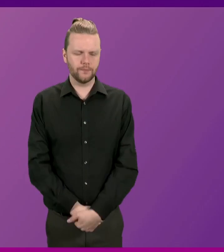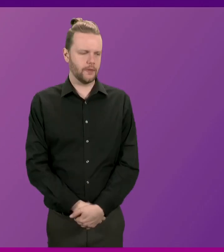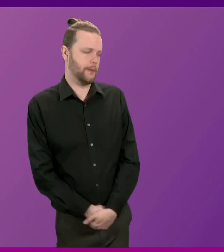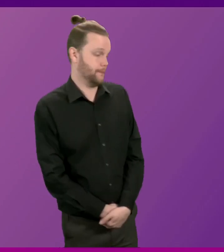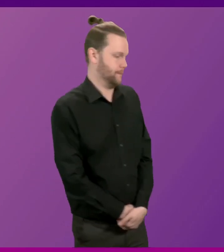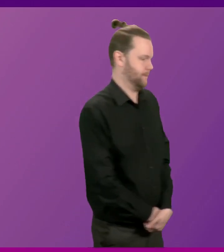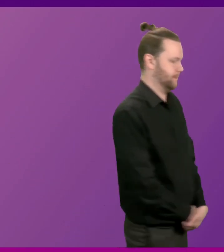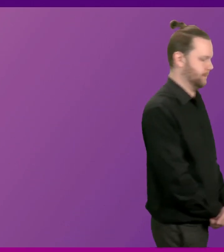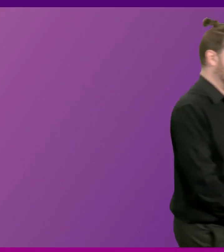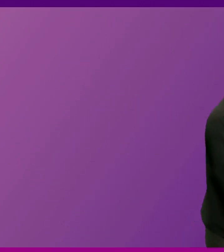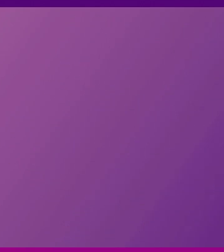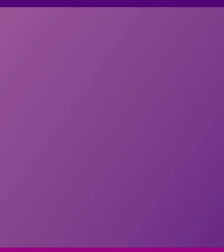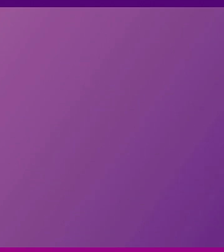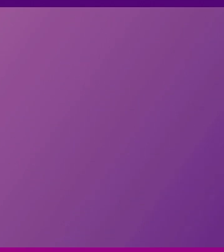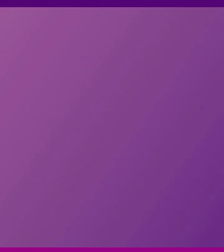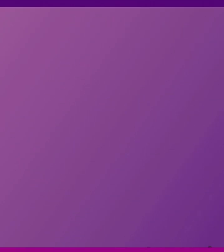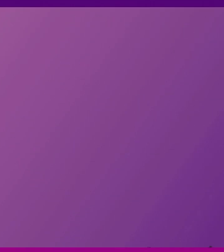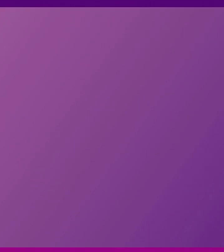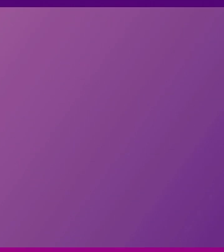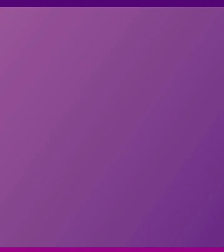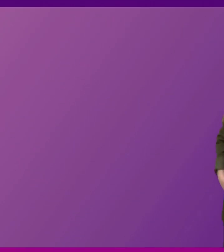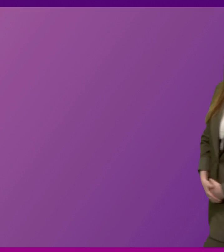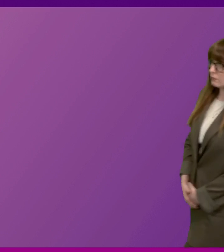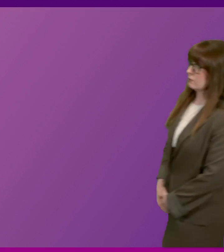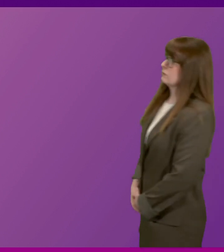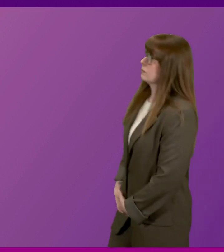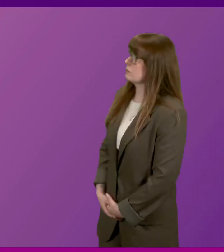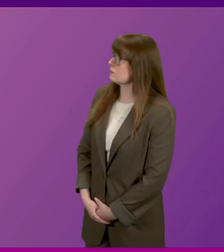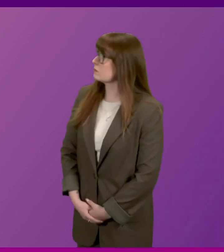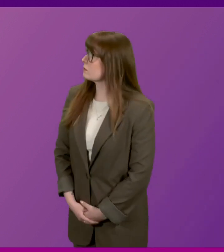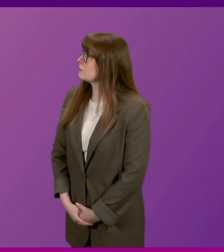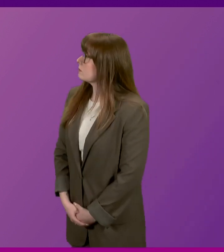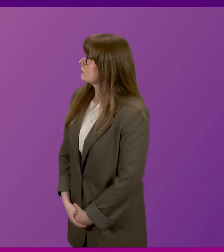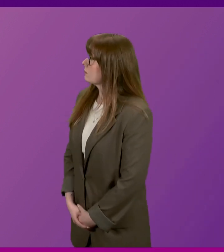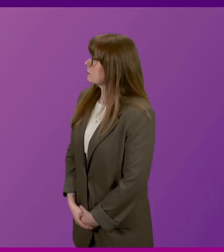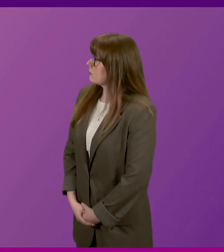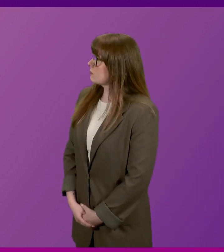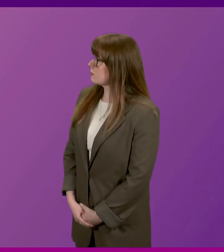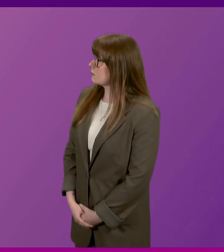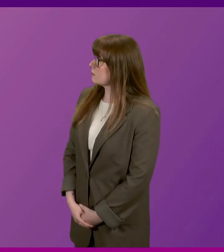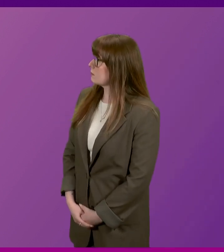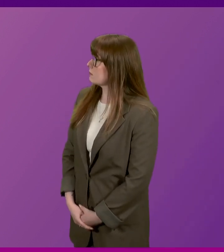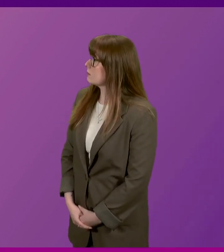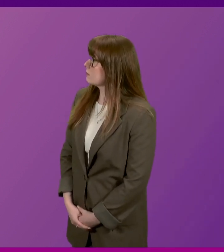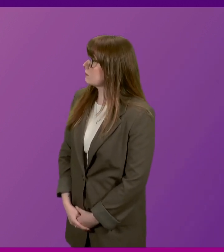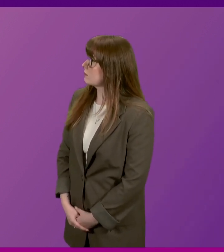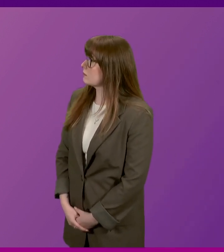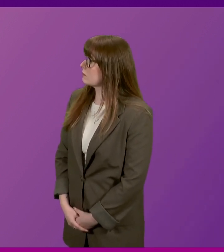My initial reaction is, as a deaf person, when you see someone who's hearing that's got learning difficulties,